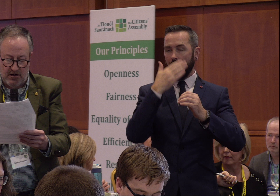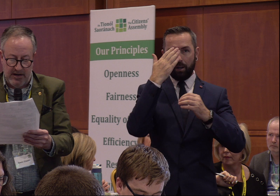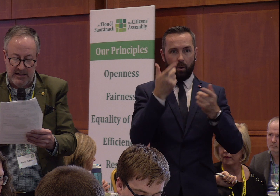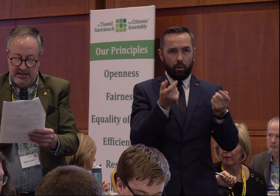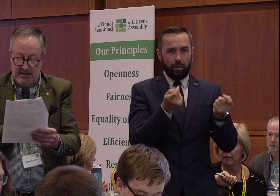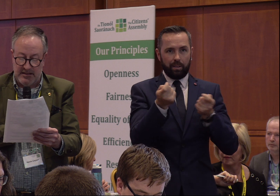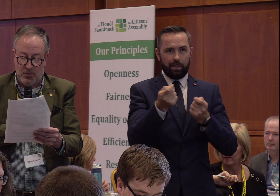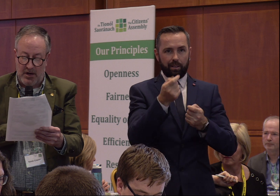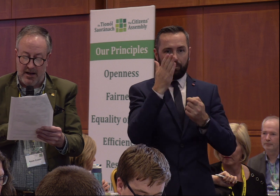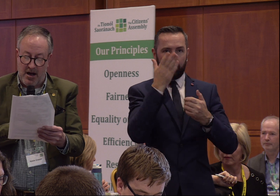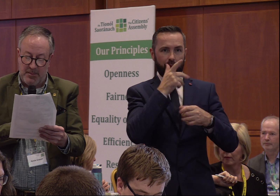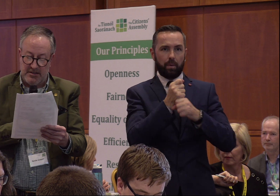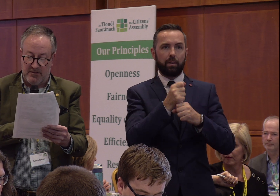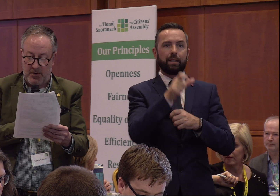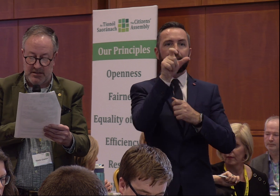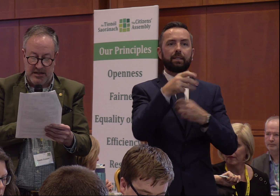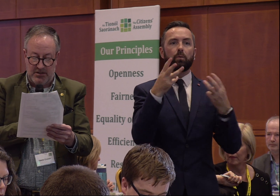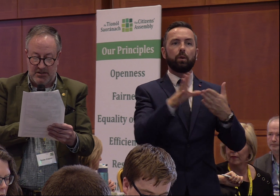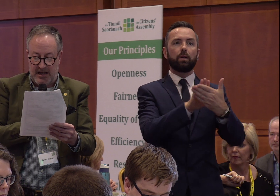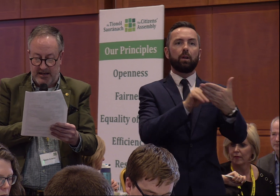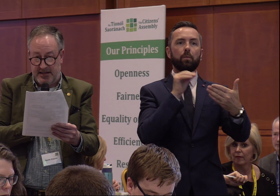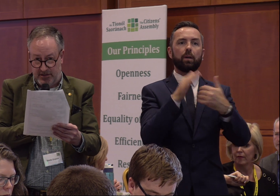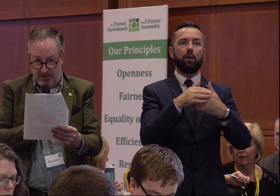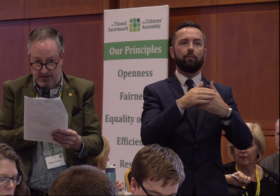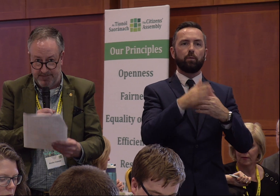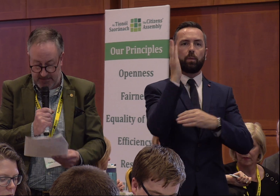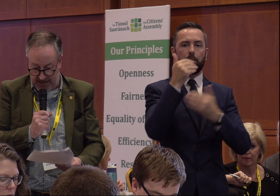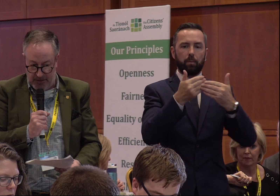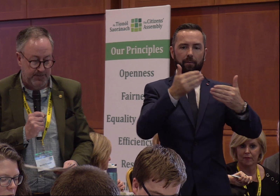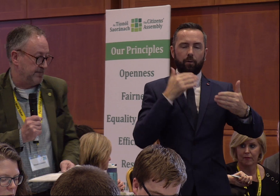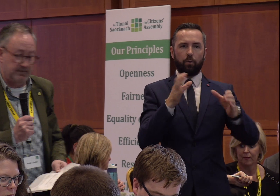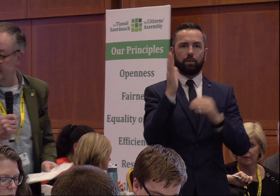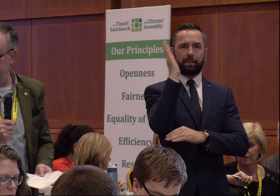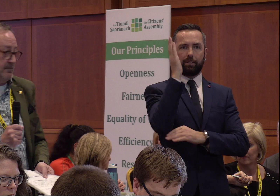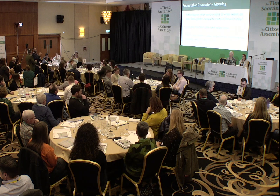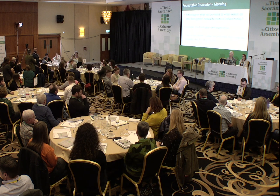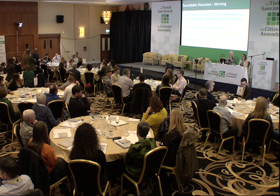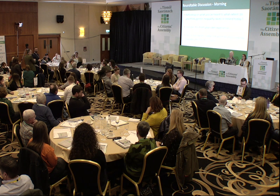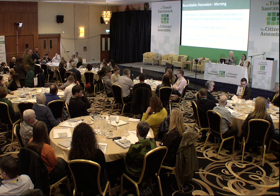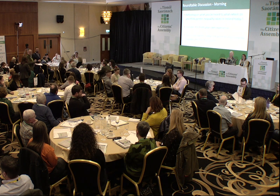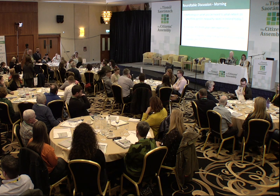addressed it already. Citizens would like copies of the presentations ahead of sessions. Thank you.